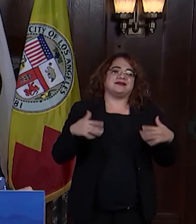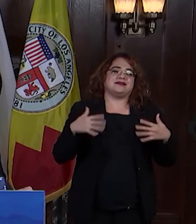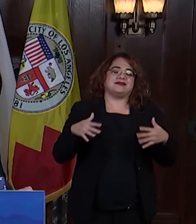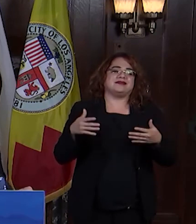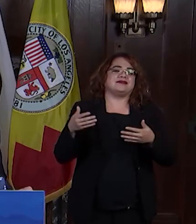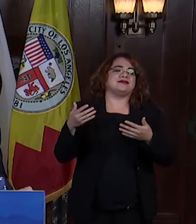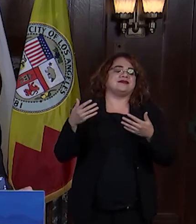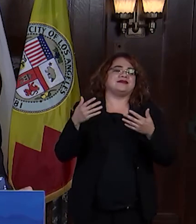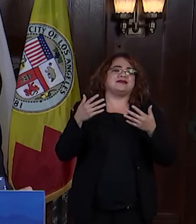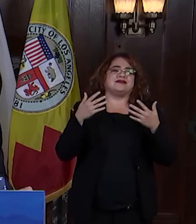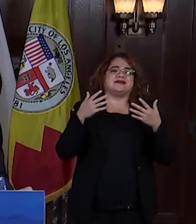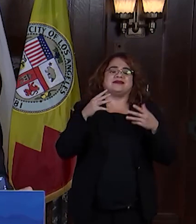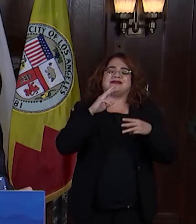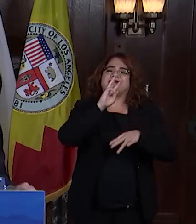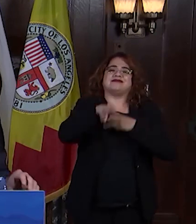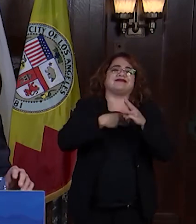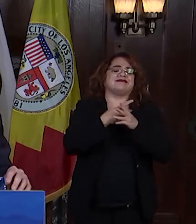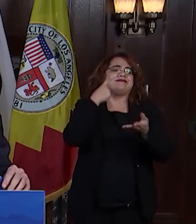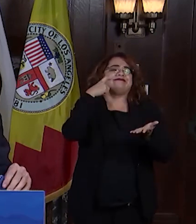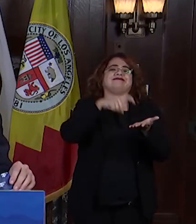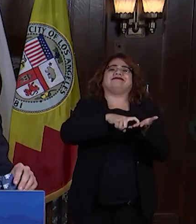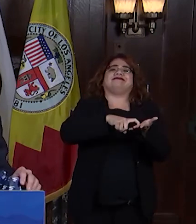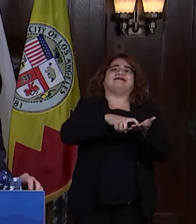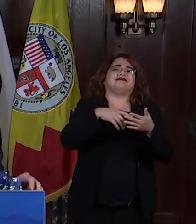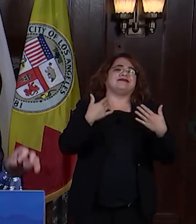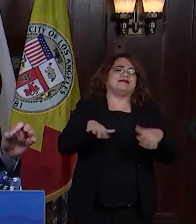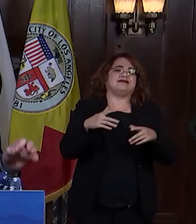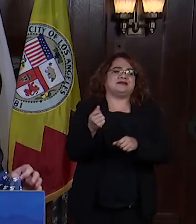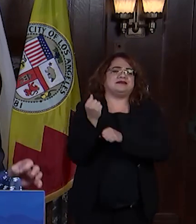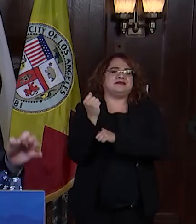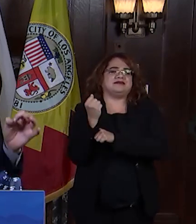ciudad y el mundo, con lograr un nuevo